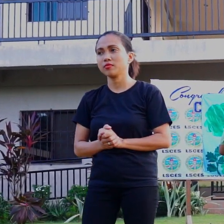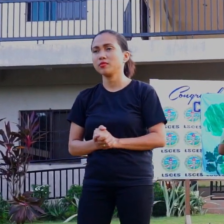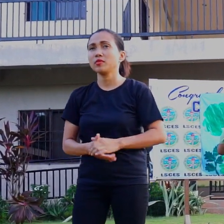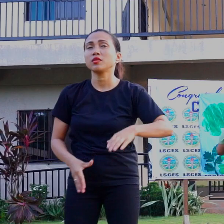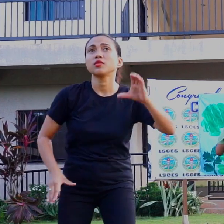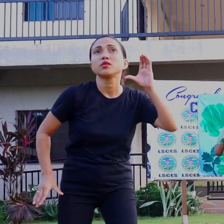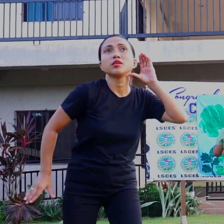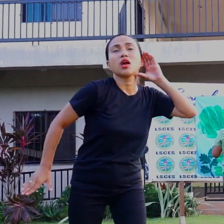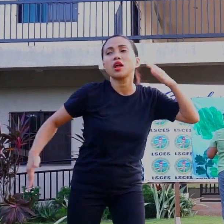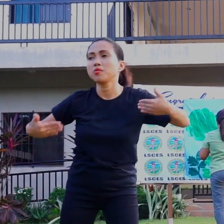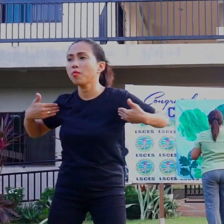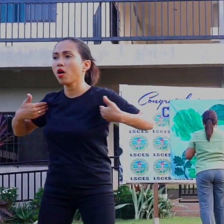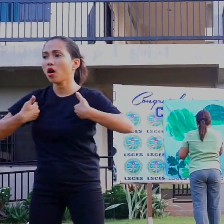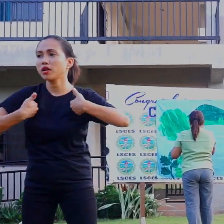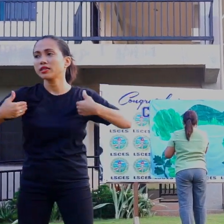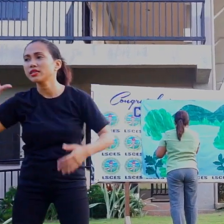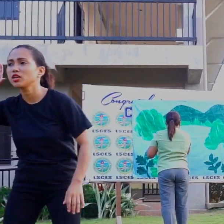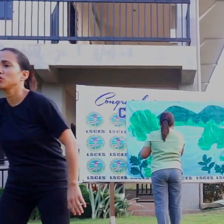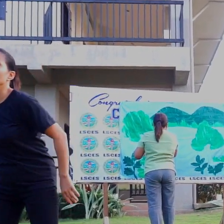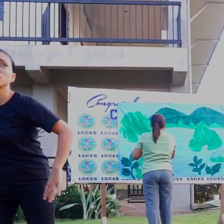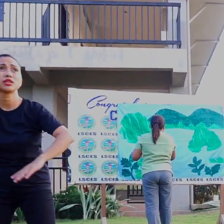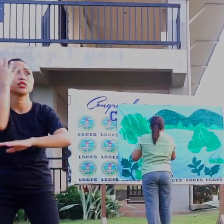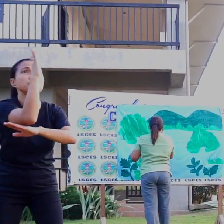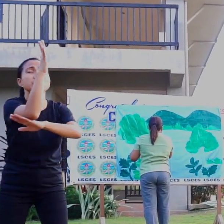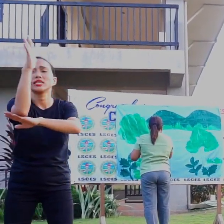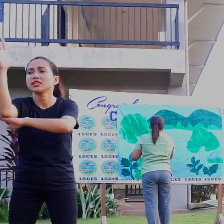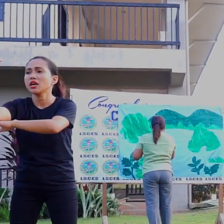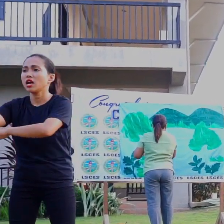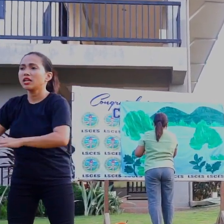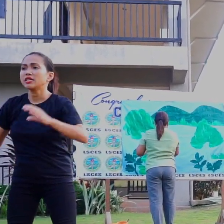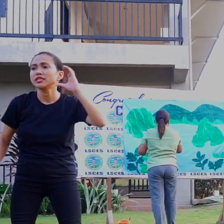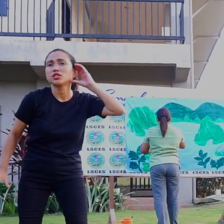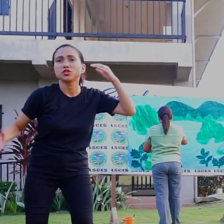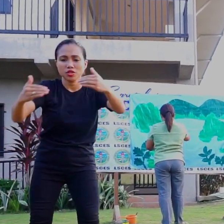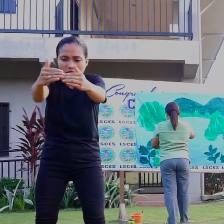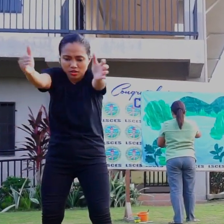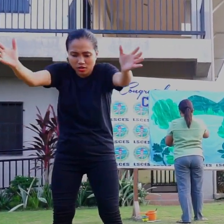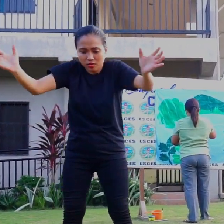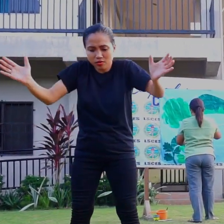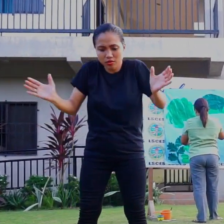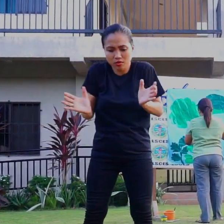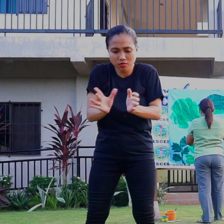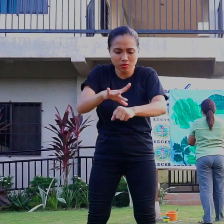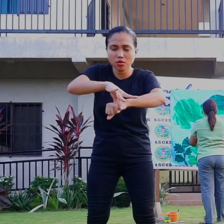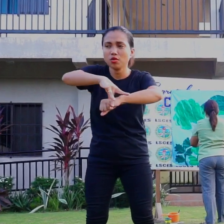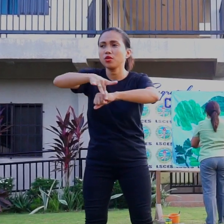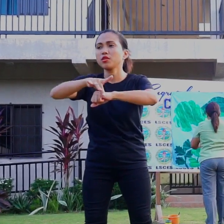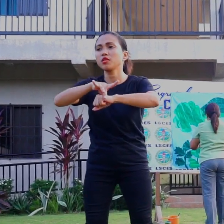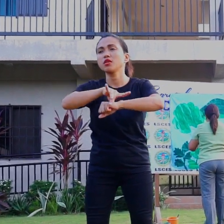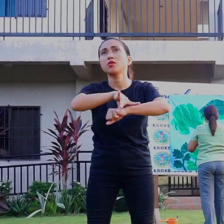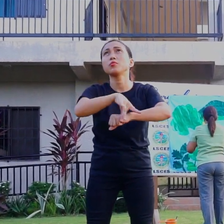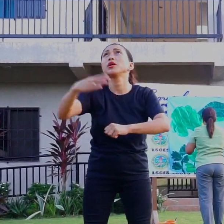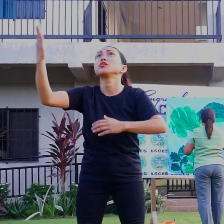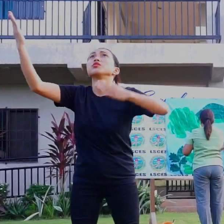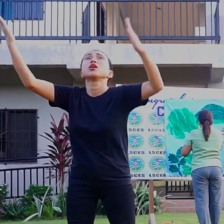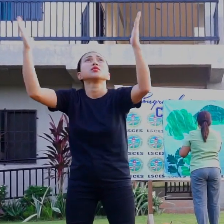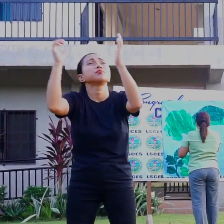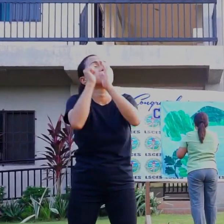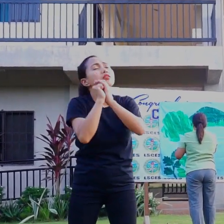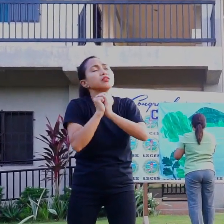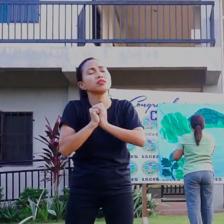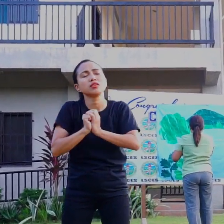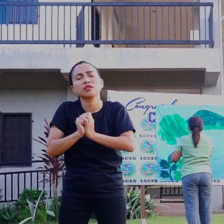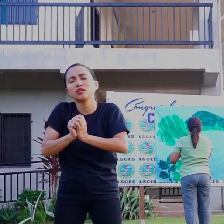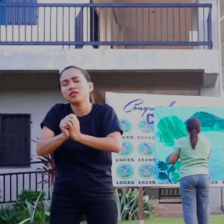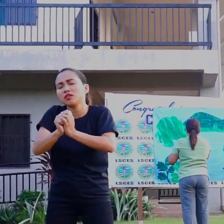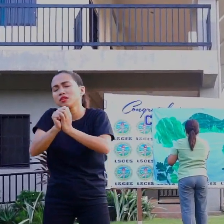Listen to the animals, listen to the trees Listen to the spirits of the earth Begging us